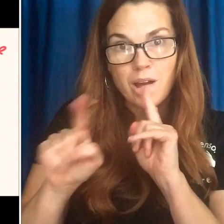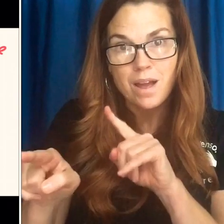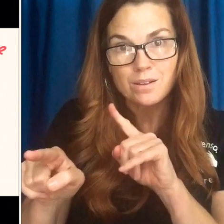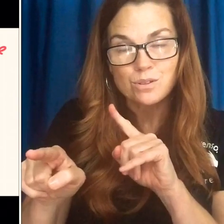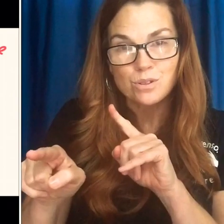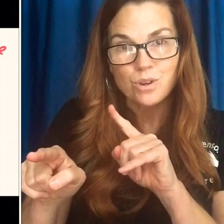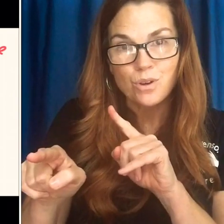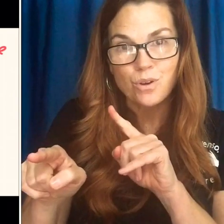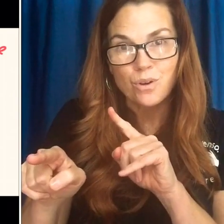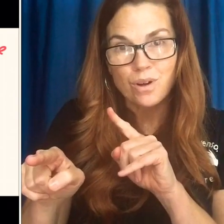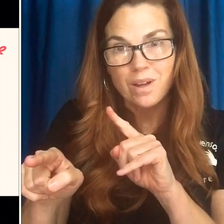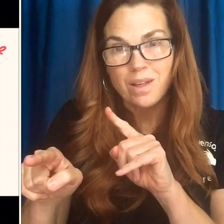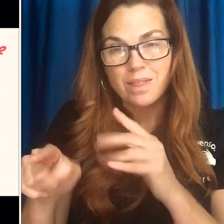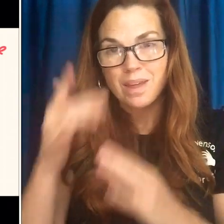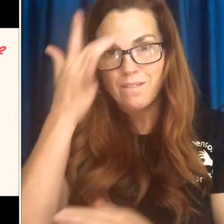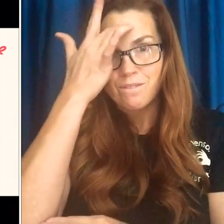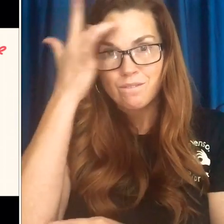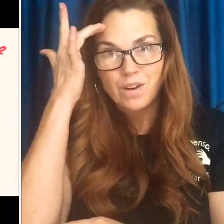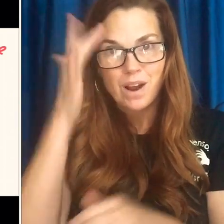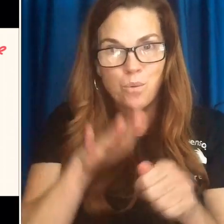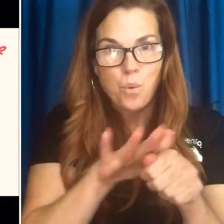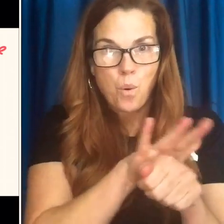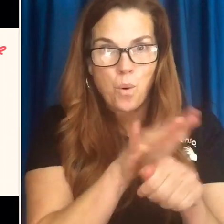something that looks like this,